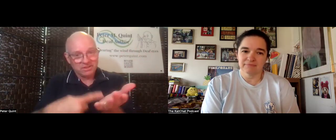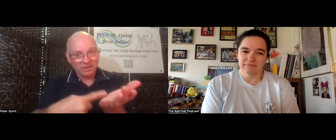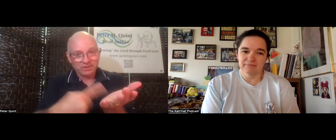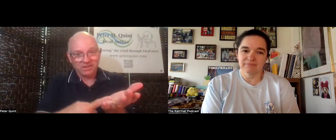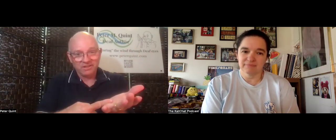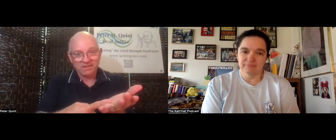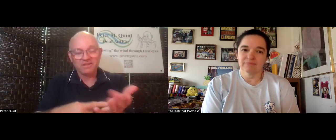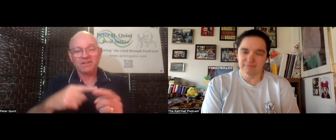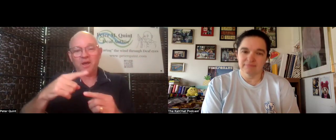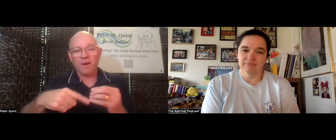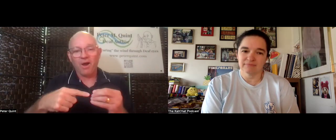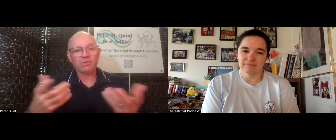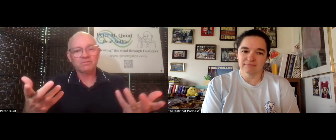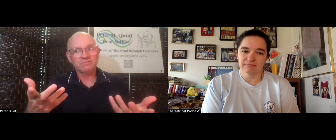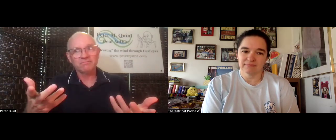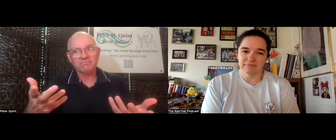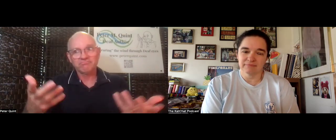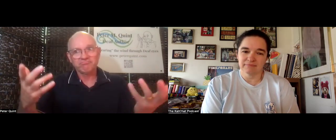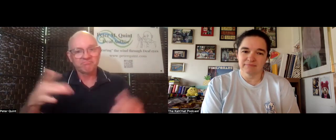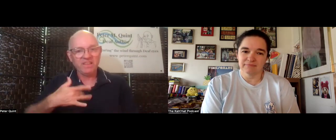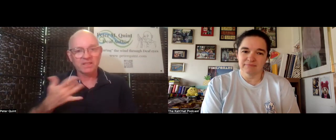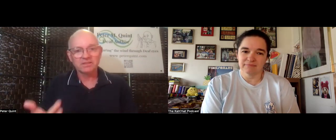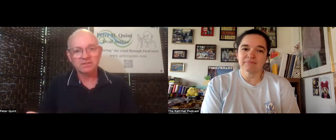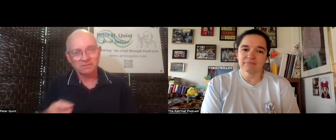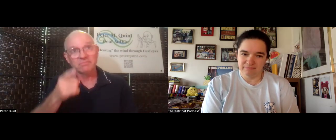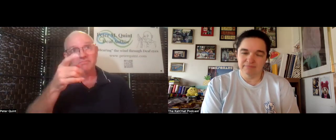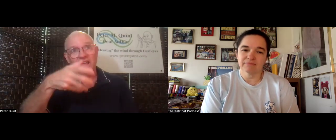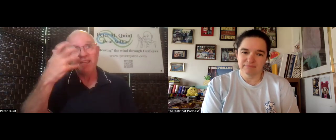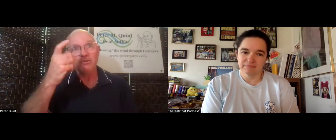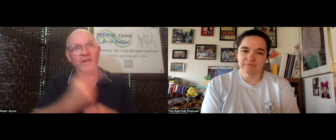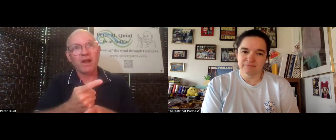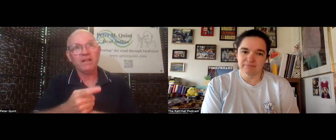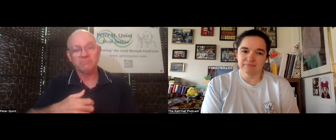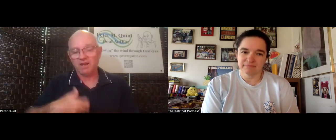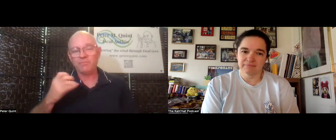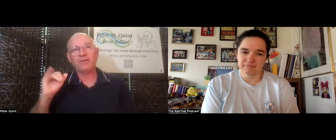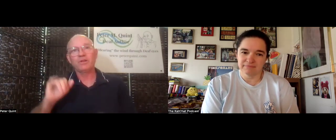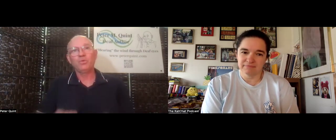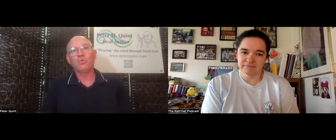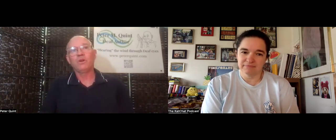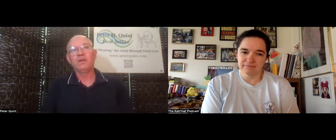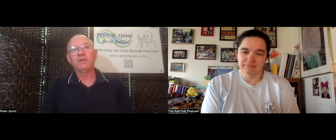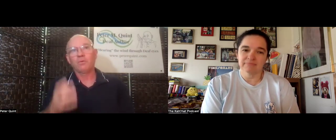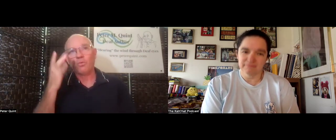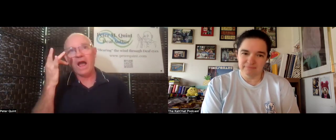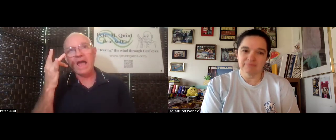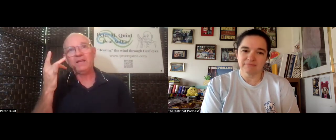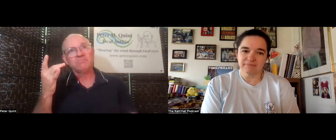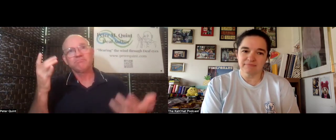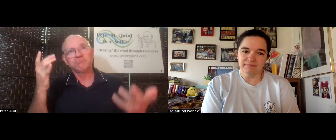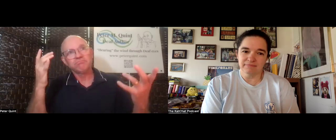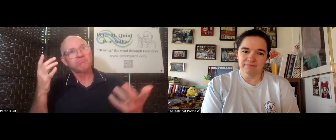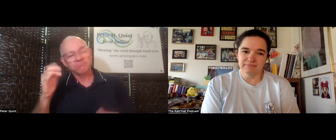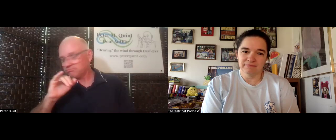do a discussion about feelings. Angry, right? I'm angry too.